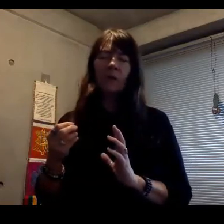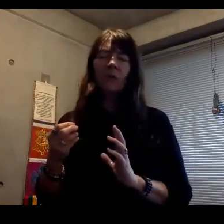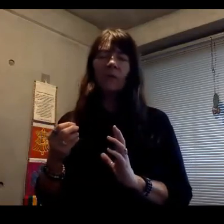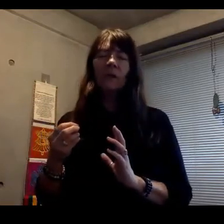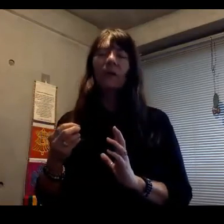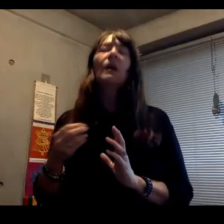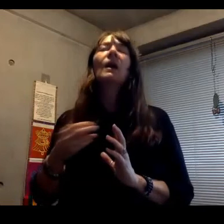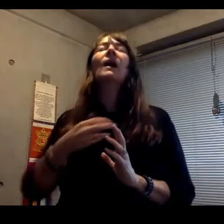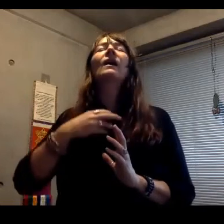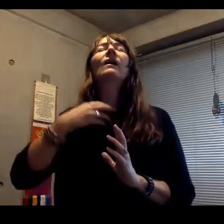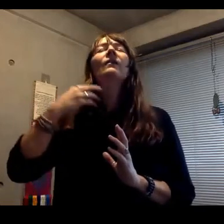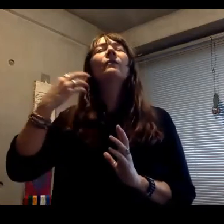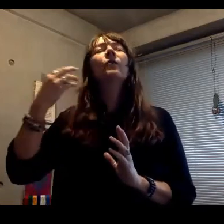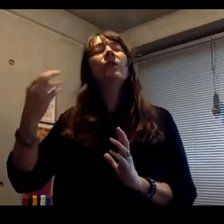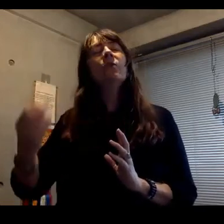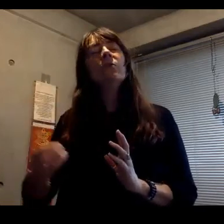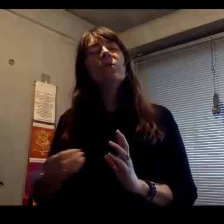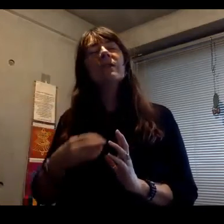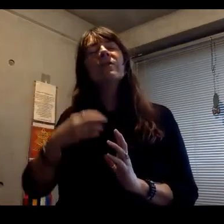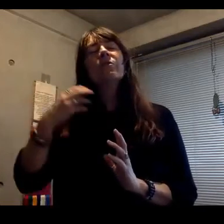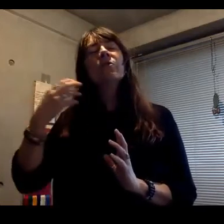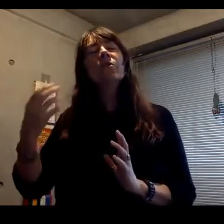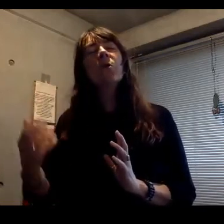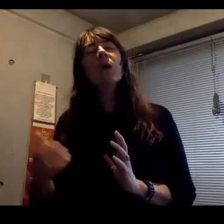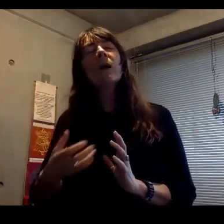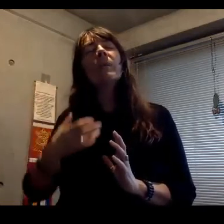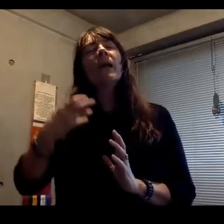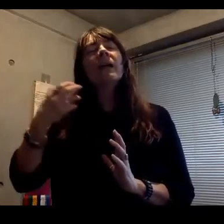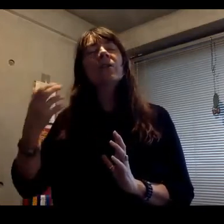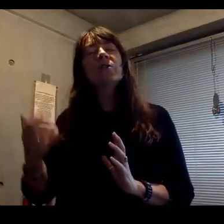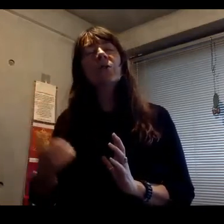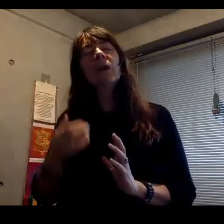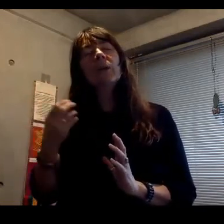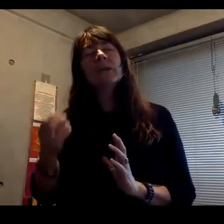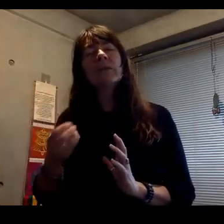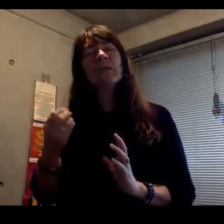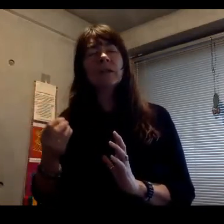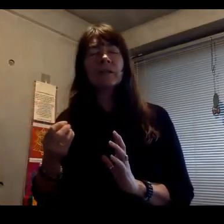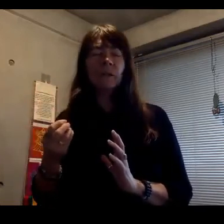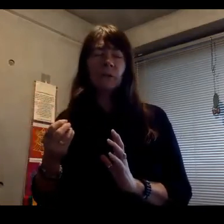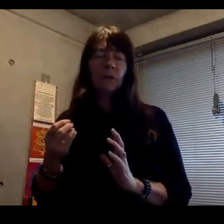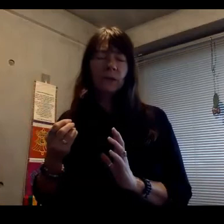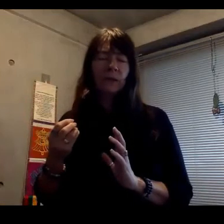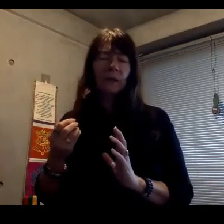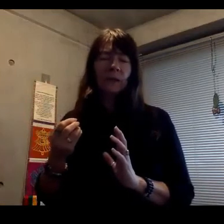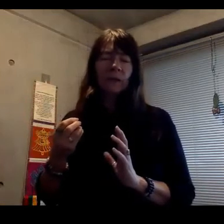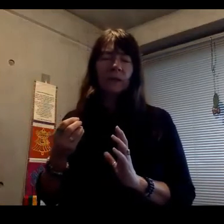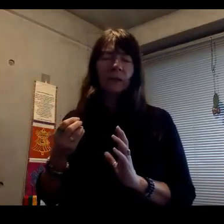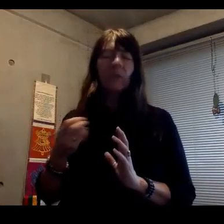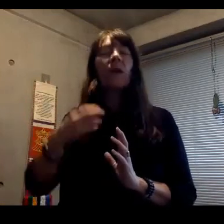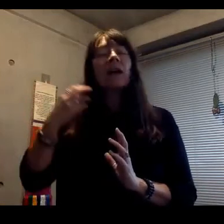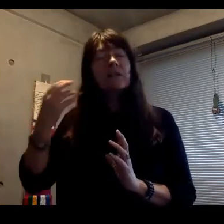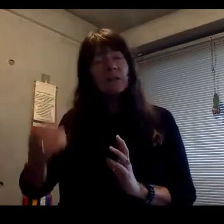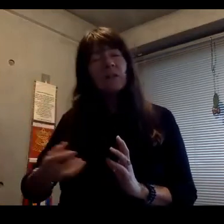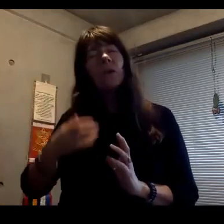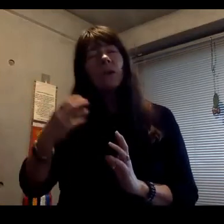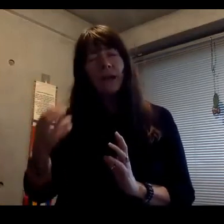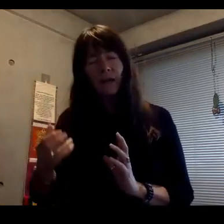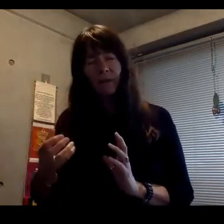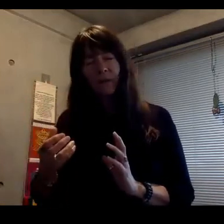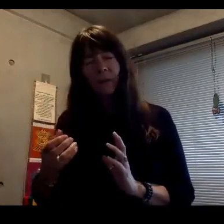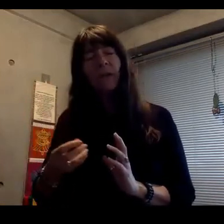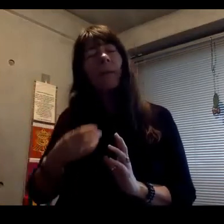over and over are for you just to show up and enjoy what's in front of you. For that's